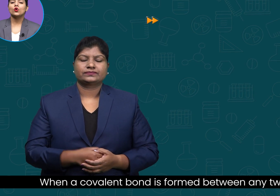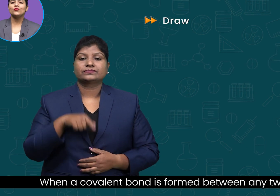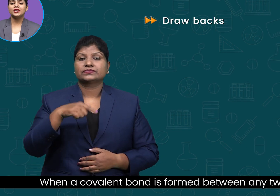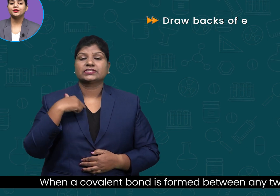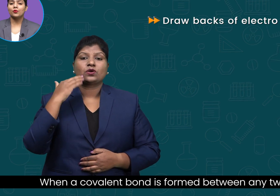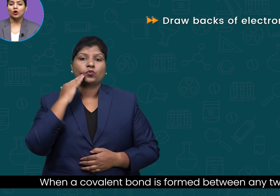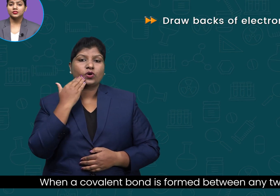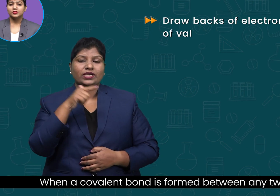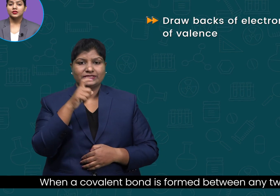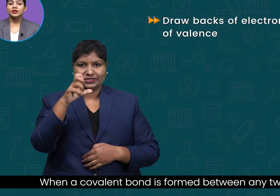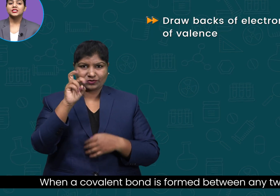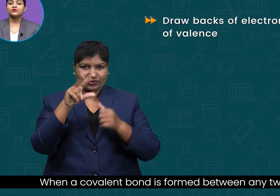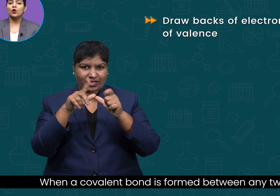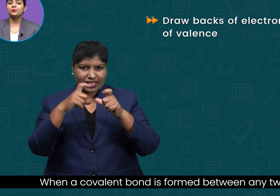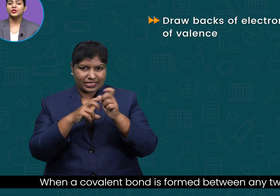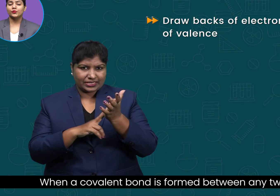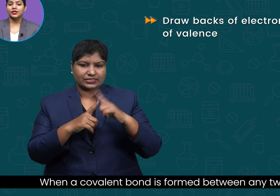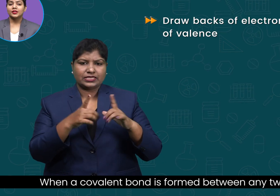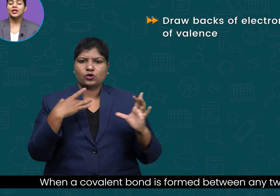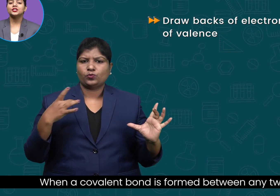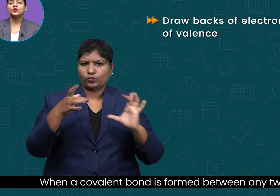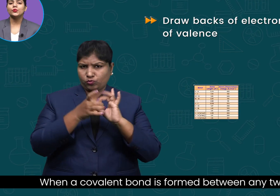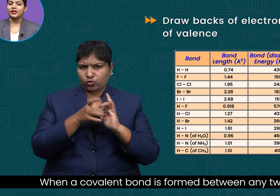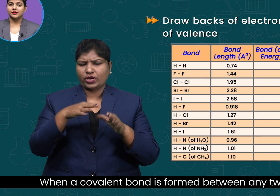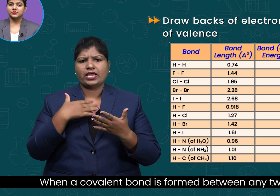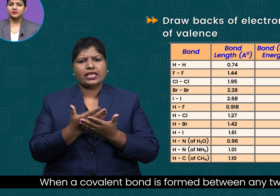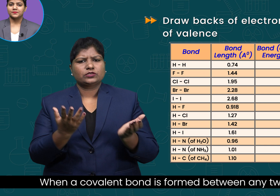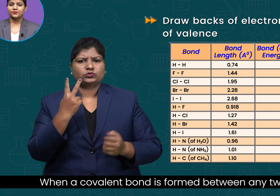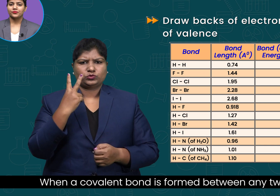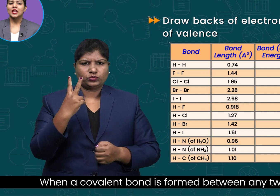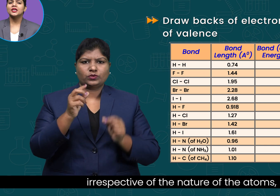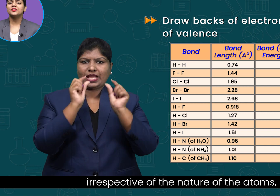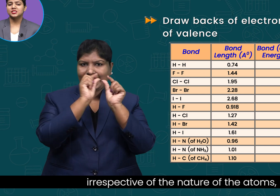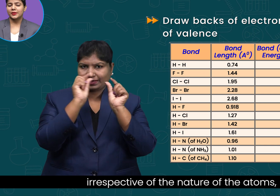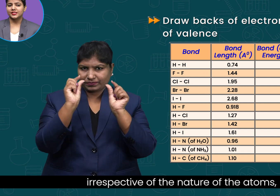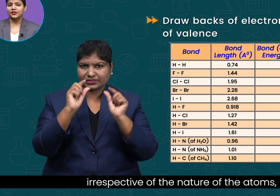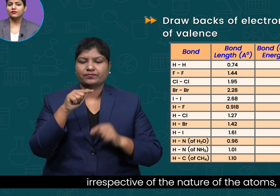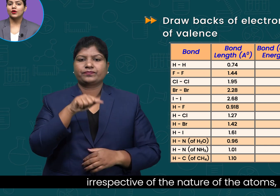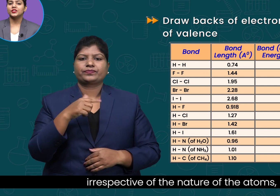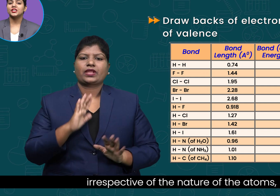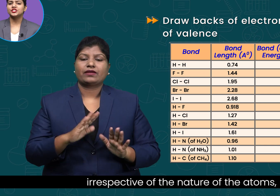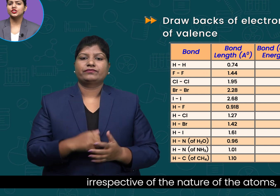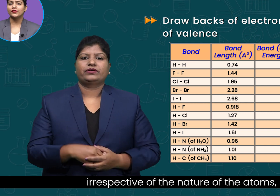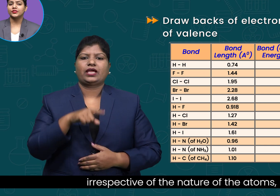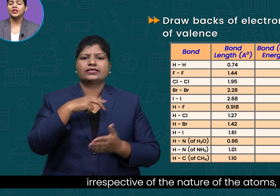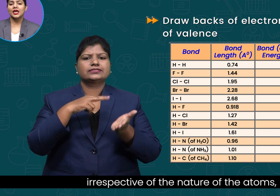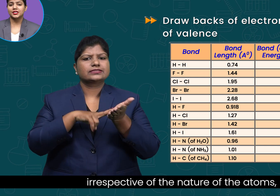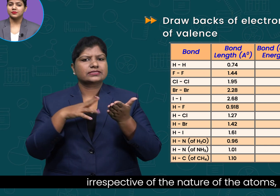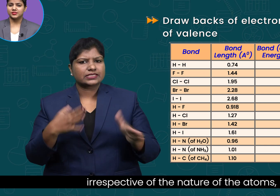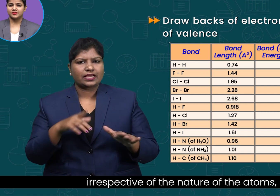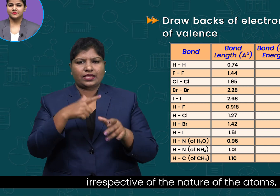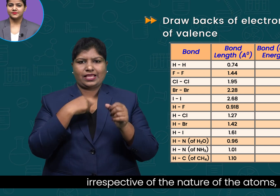When a covalent bond is formed between any two atoms, irrespective of the nature of